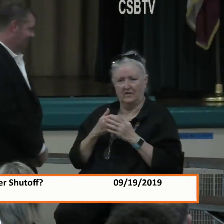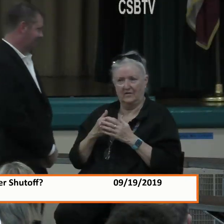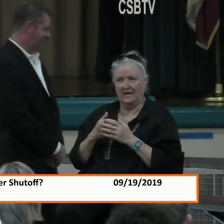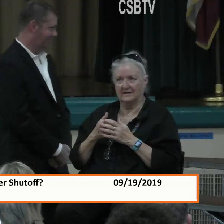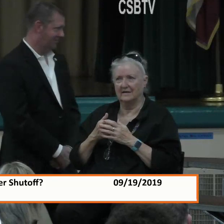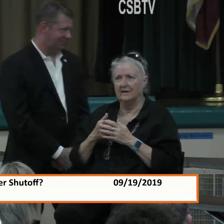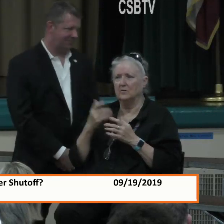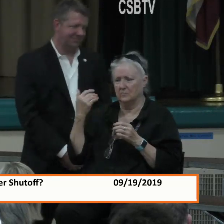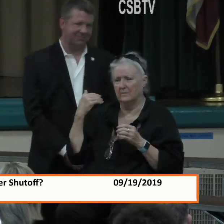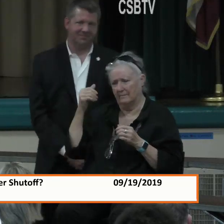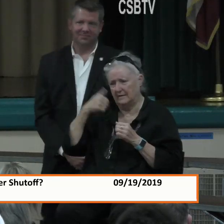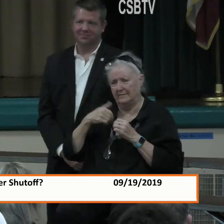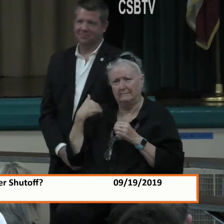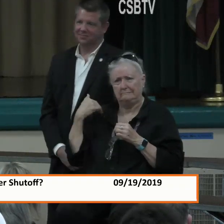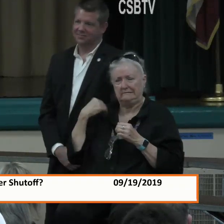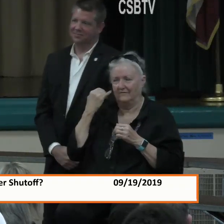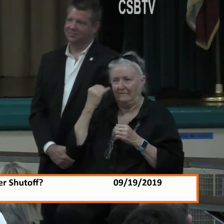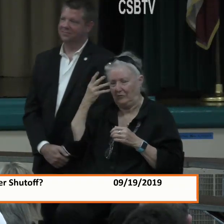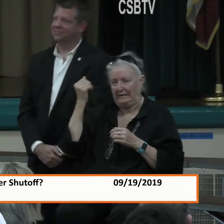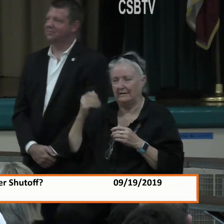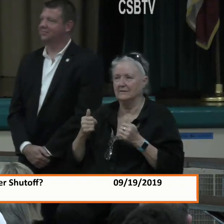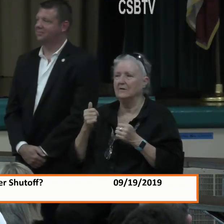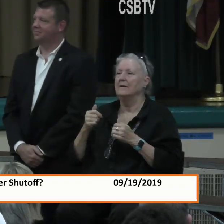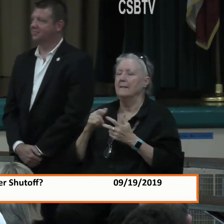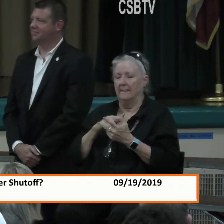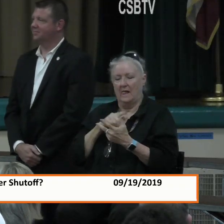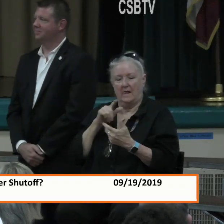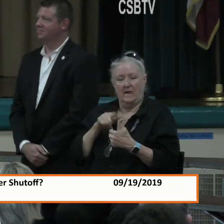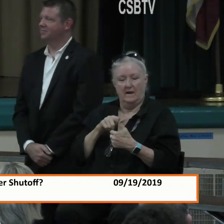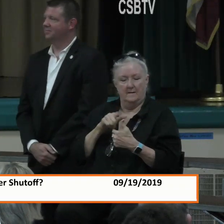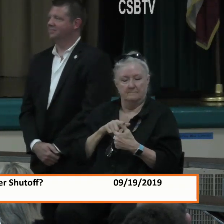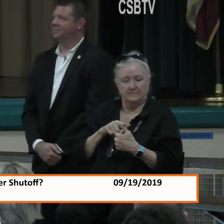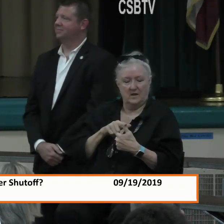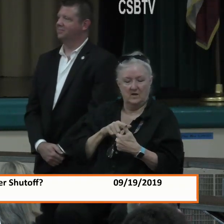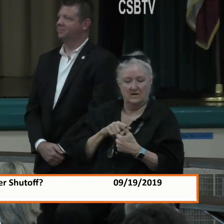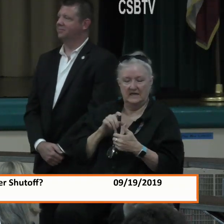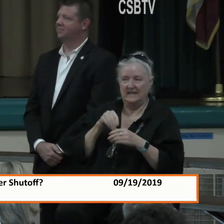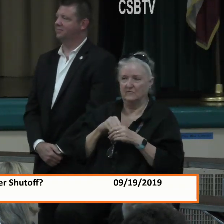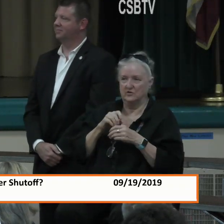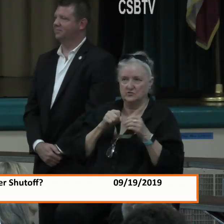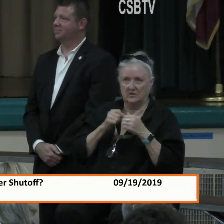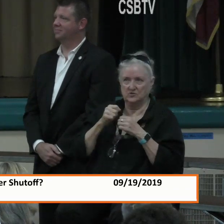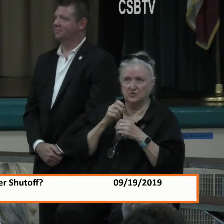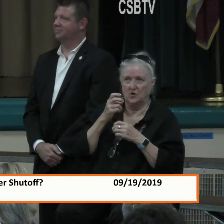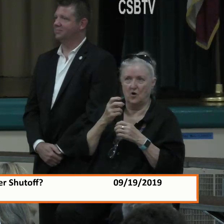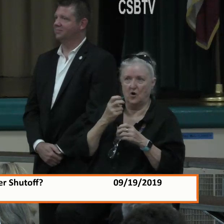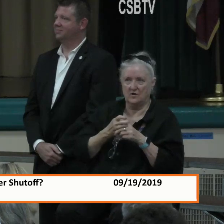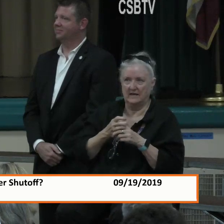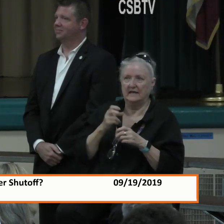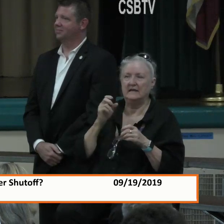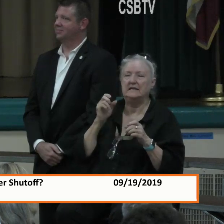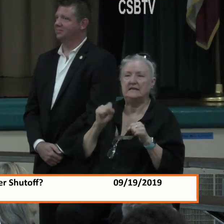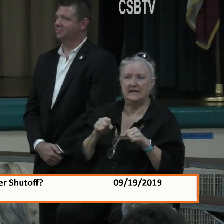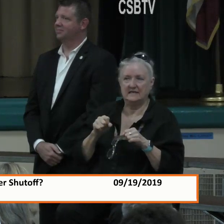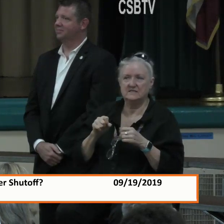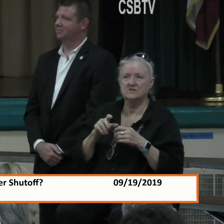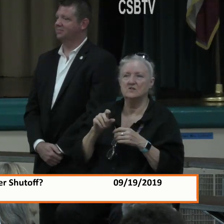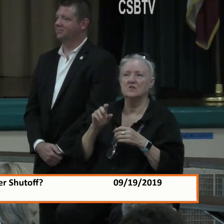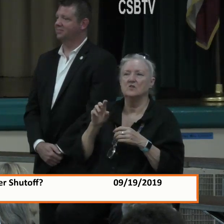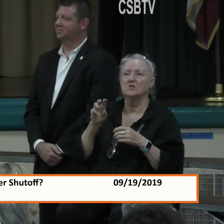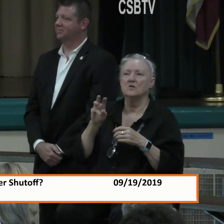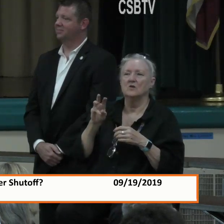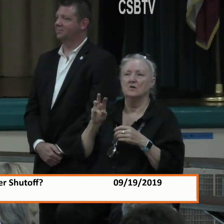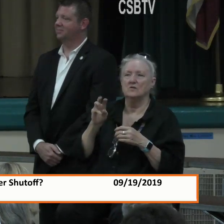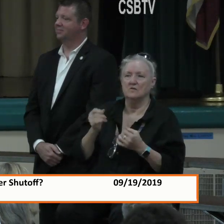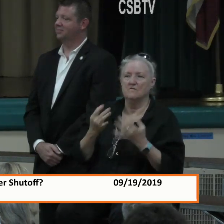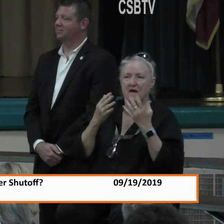to remind me if I forget. So on the infrastructure hardening, yes, the wildfire mitigation plan